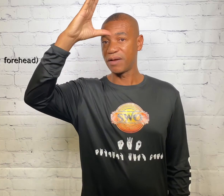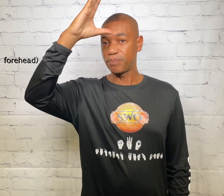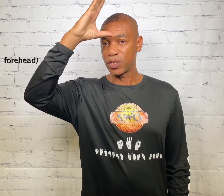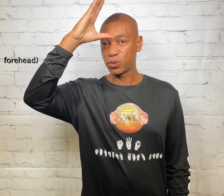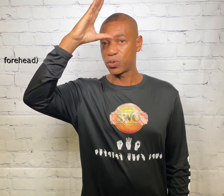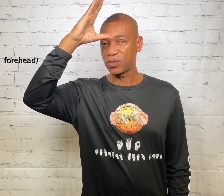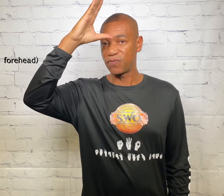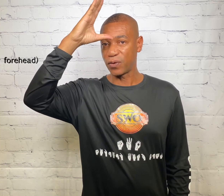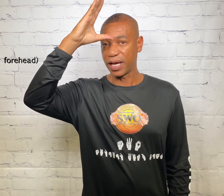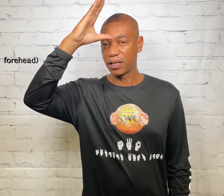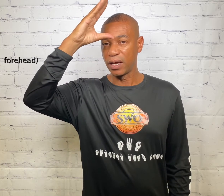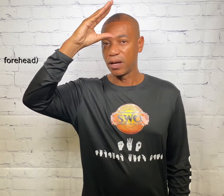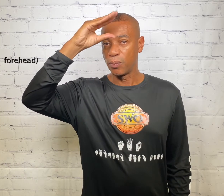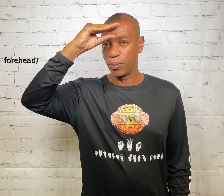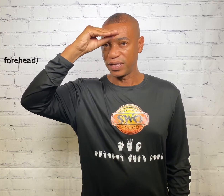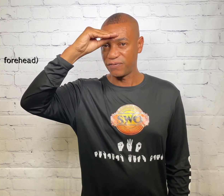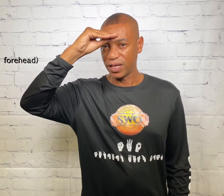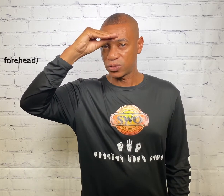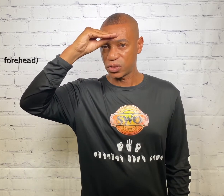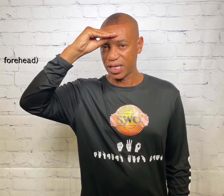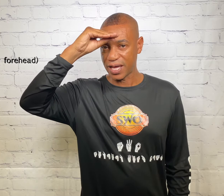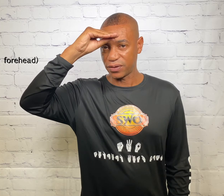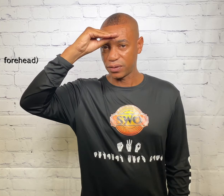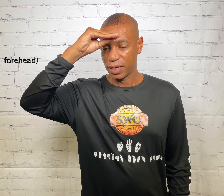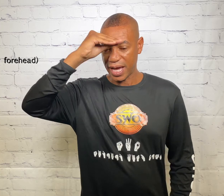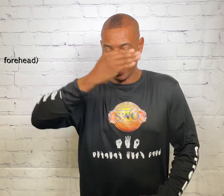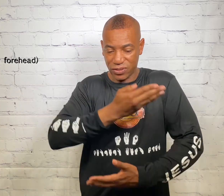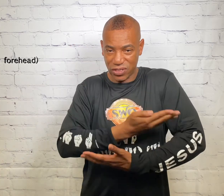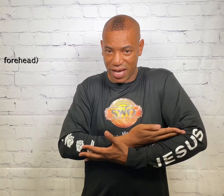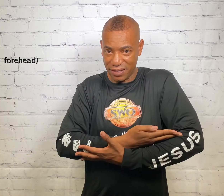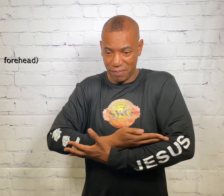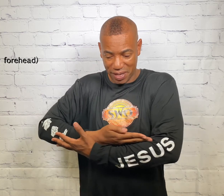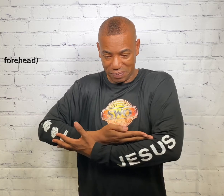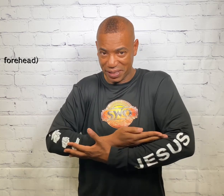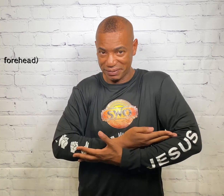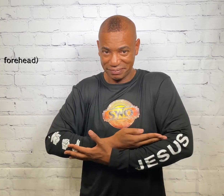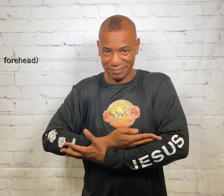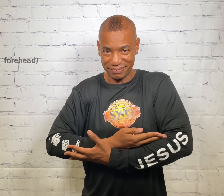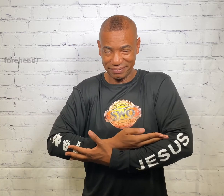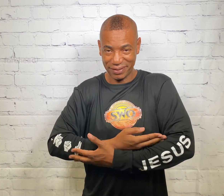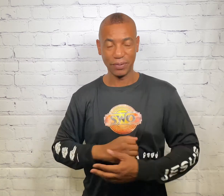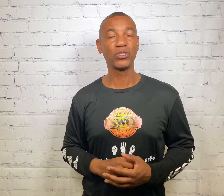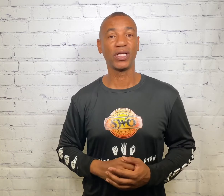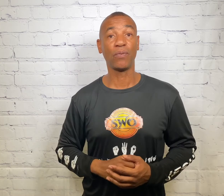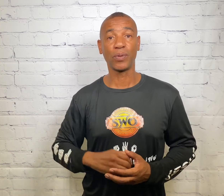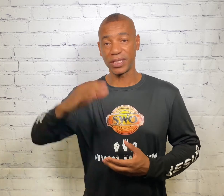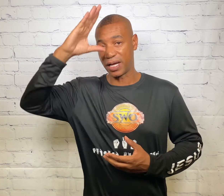up there towards the forehead, bring the fingers together, and then sign baby. Let me show you that one more time.